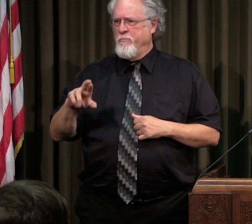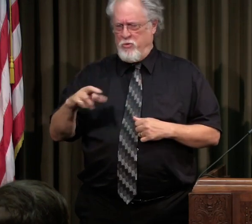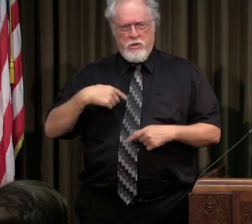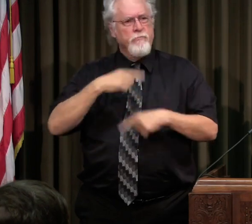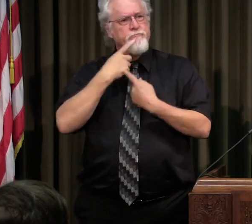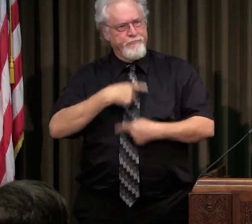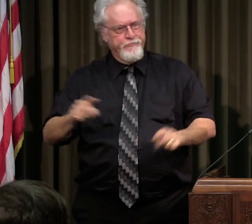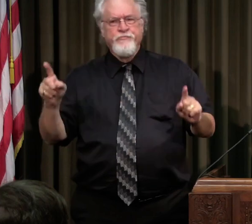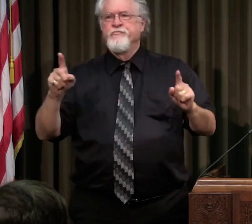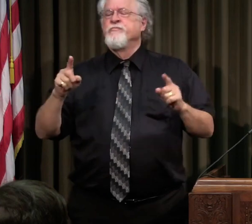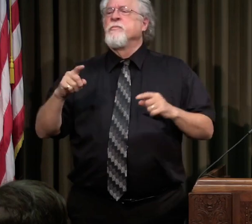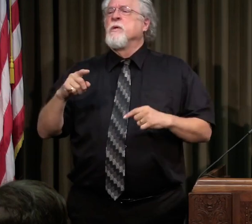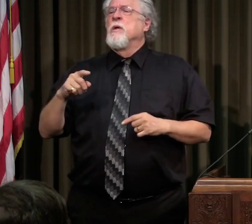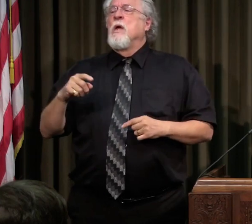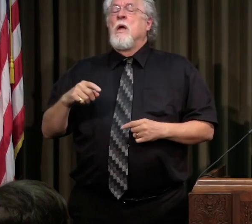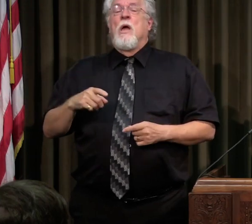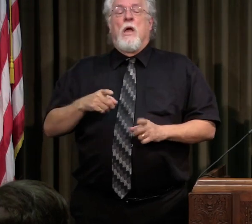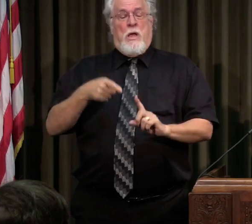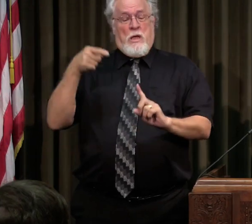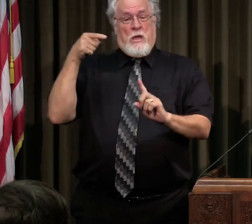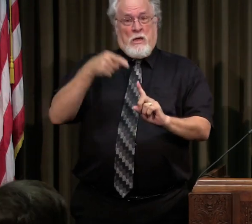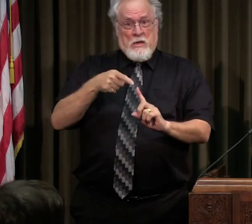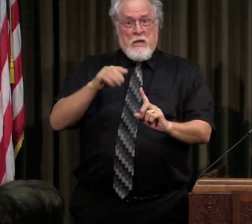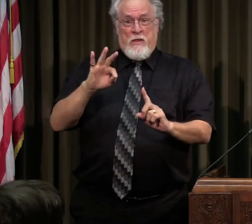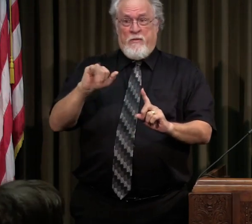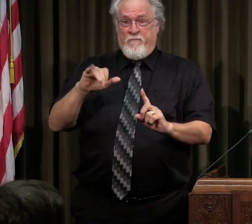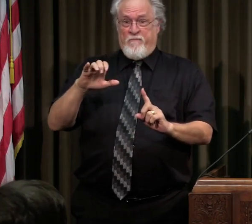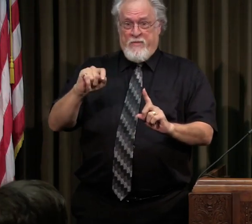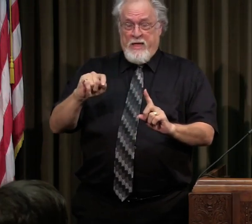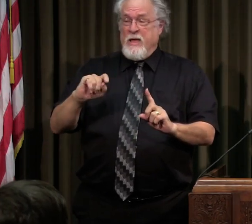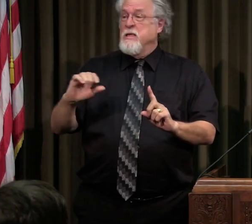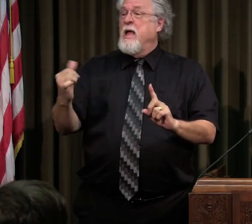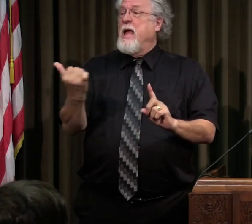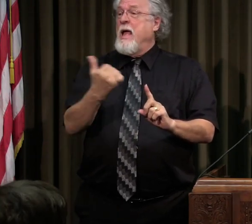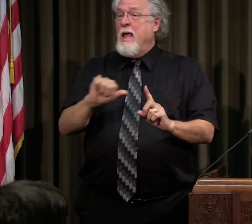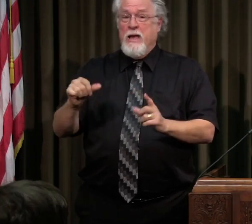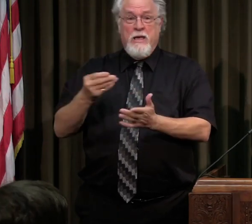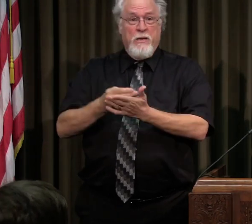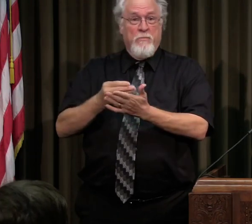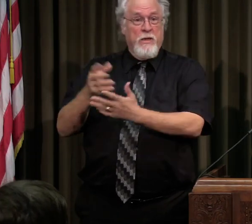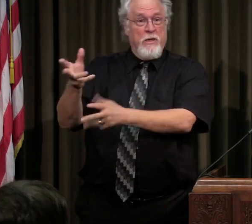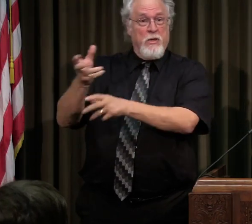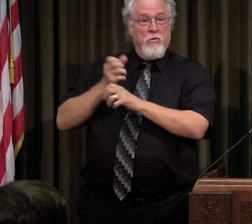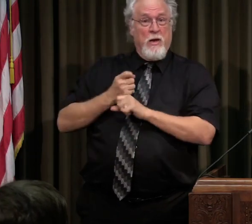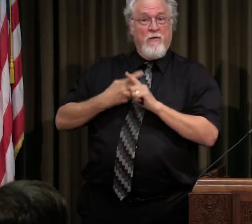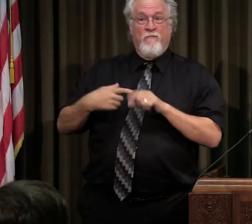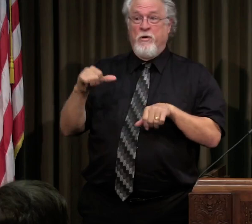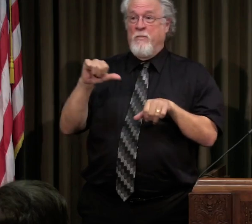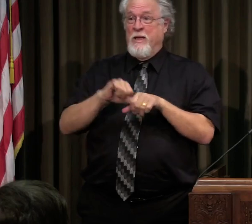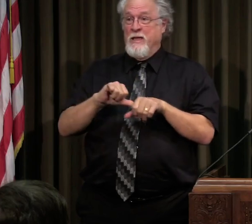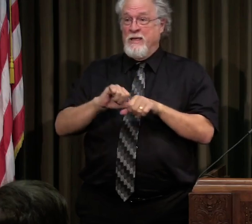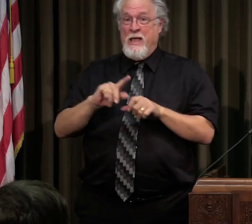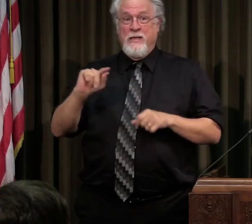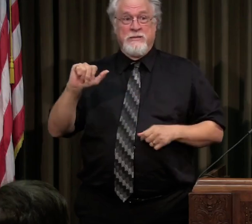publicly. The fact of the matter is, any revenue derived from a gas tax